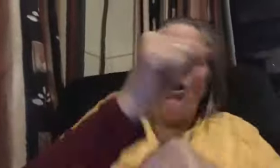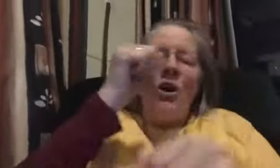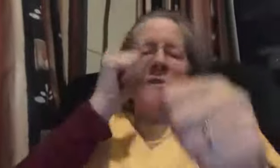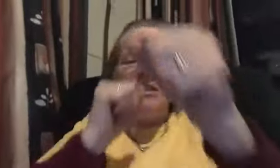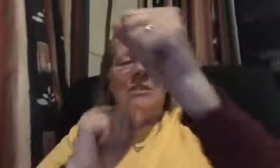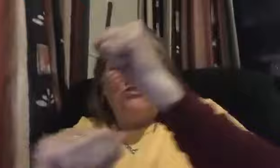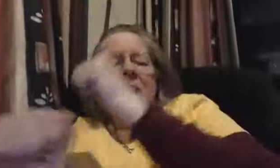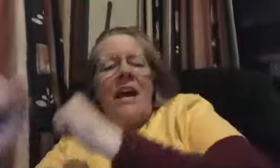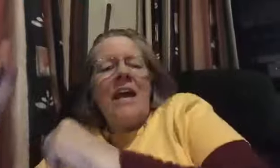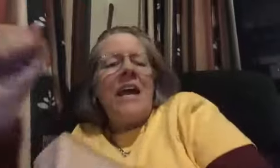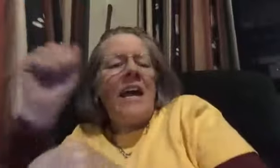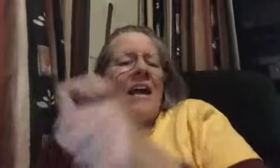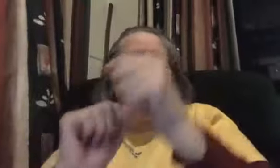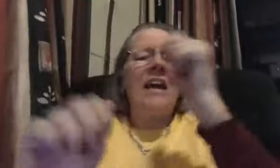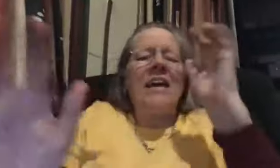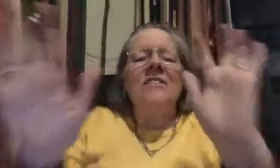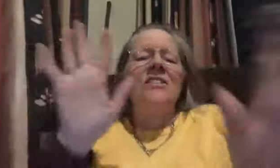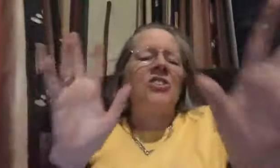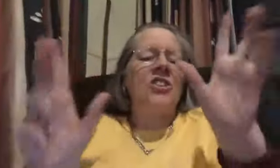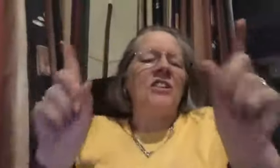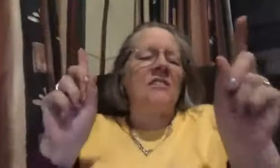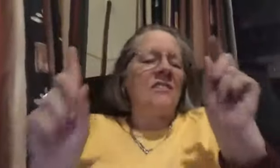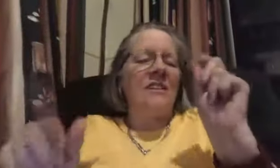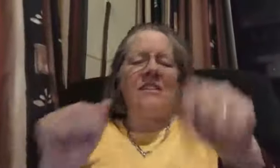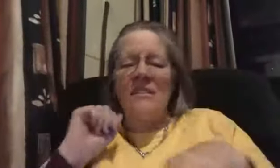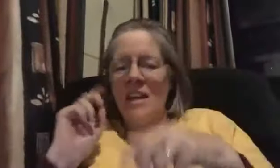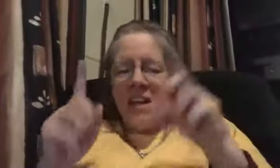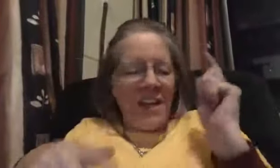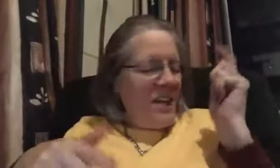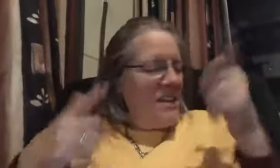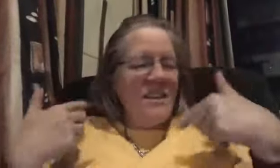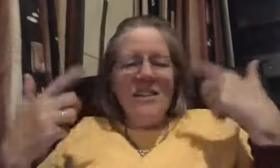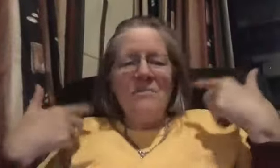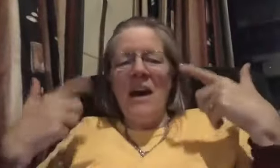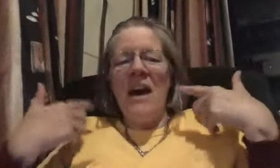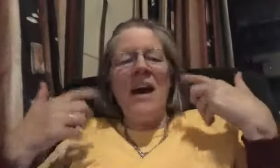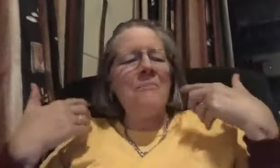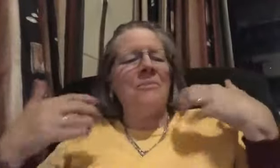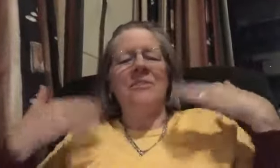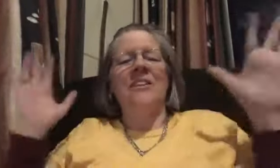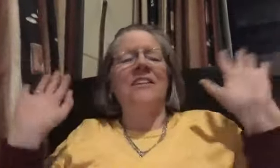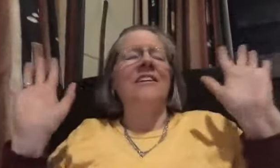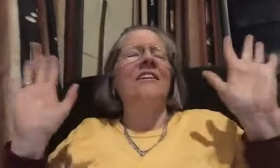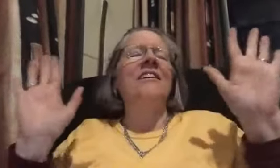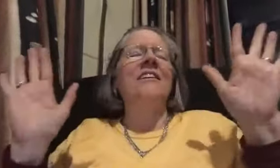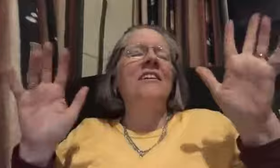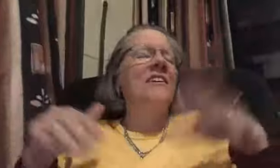And granted, Jesus, here's my plea.